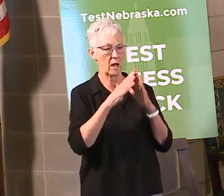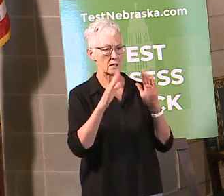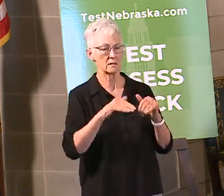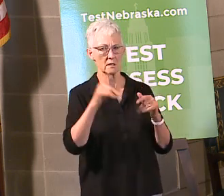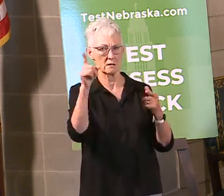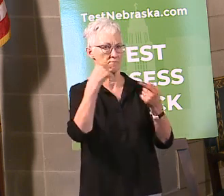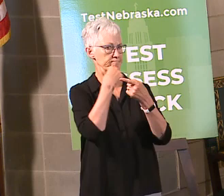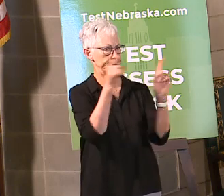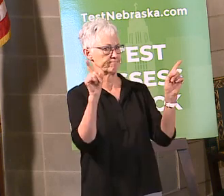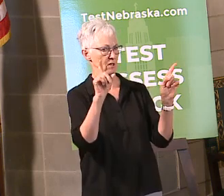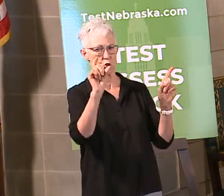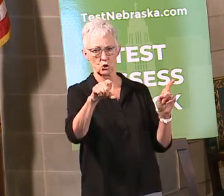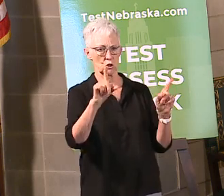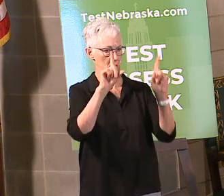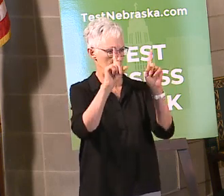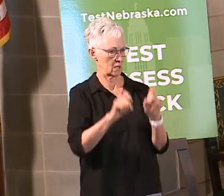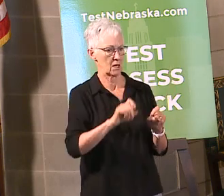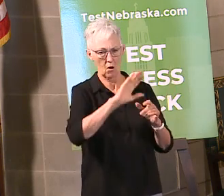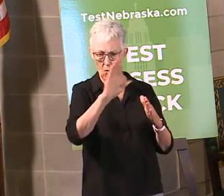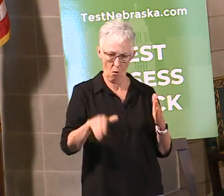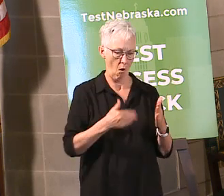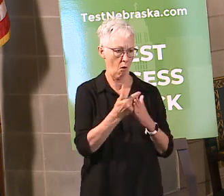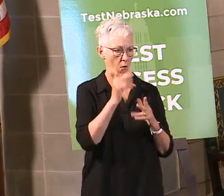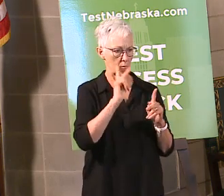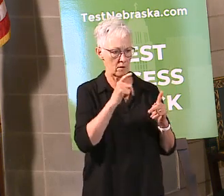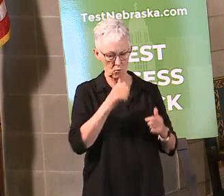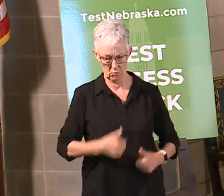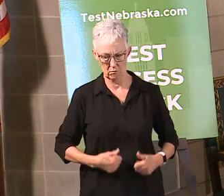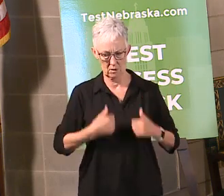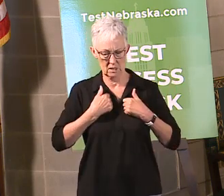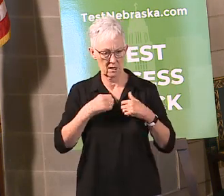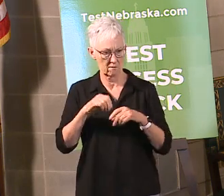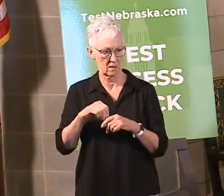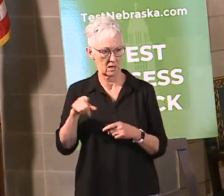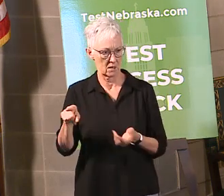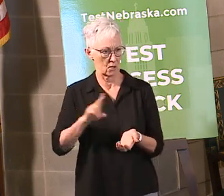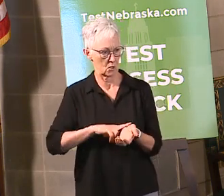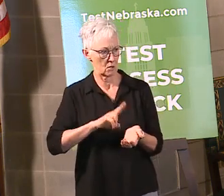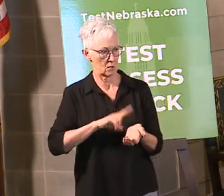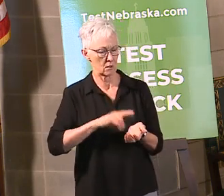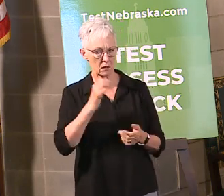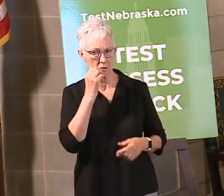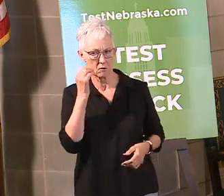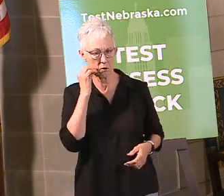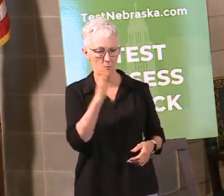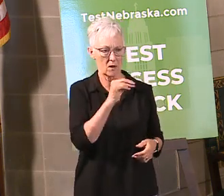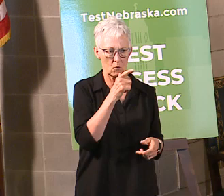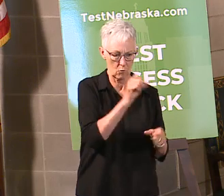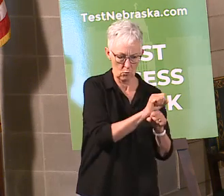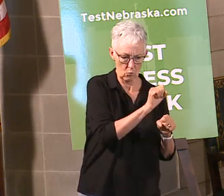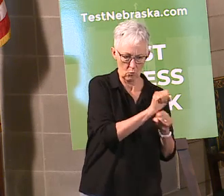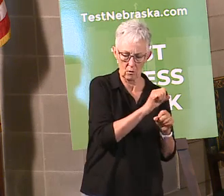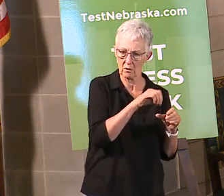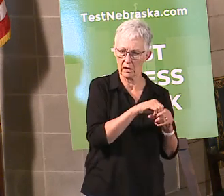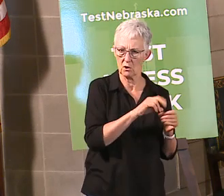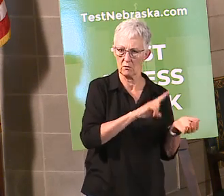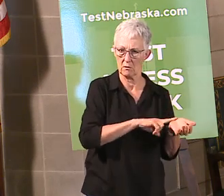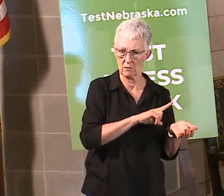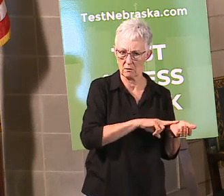White House said that we should test all residents and all staff at long-term care facilities.